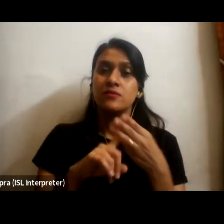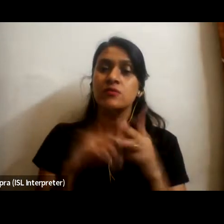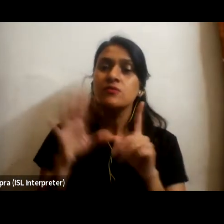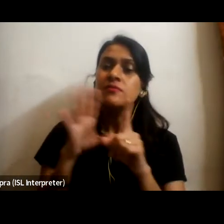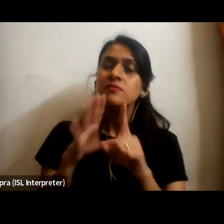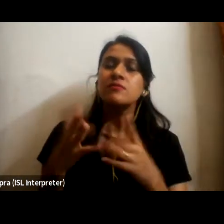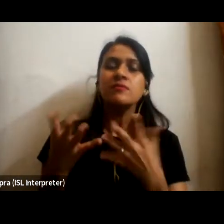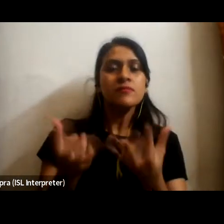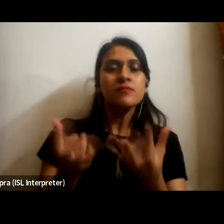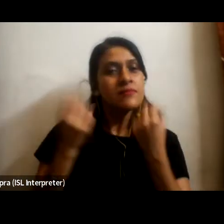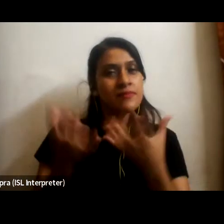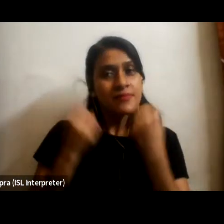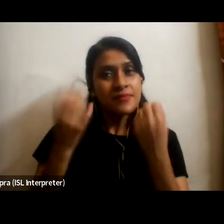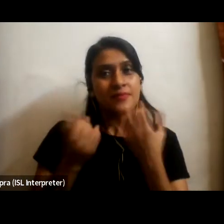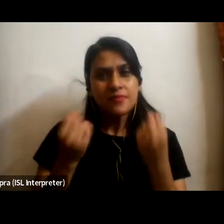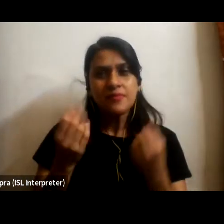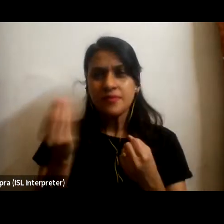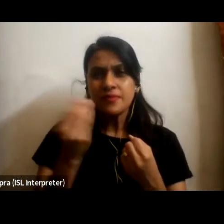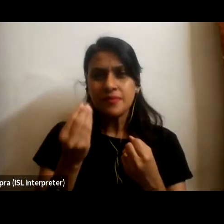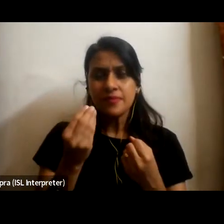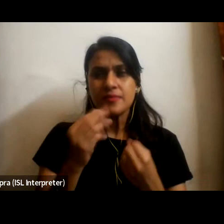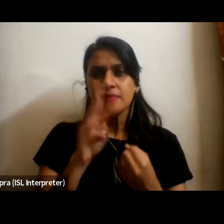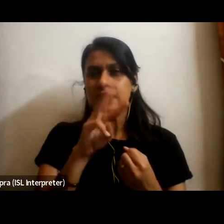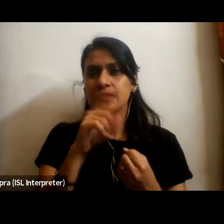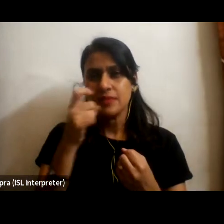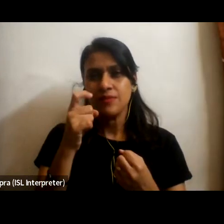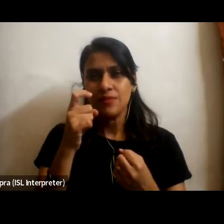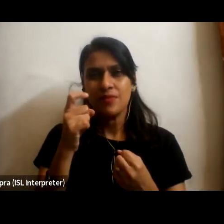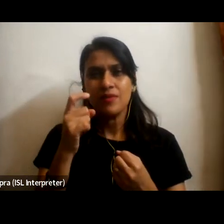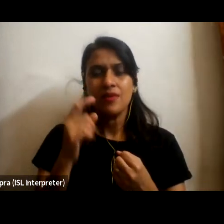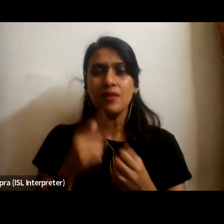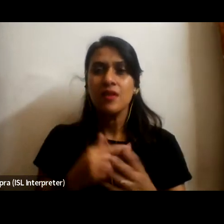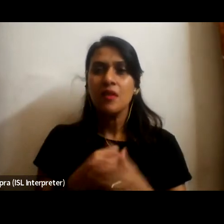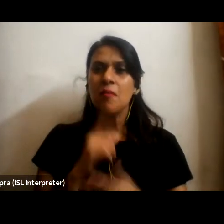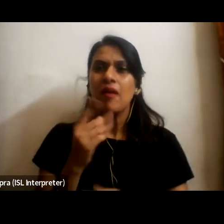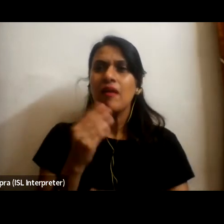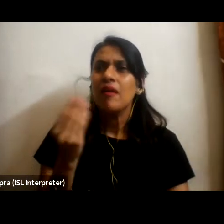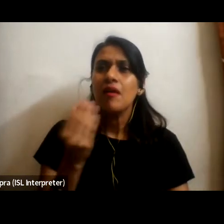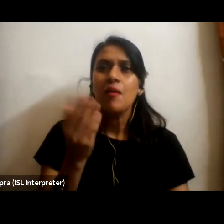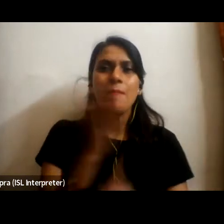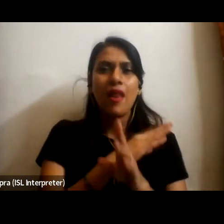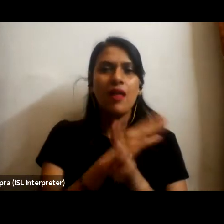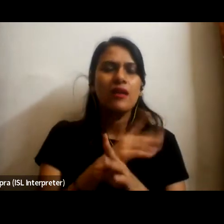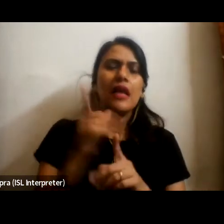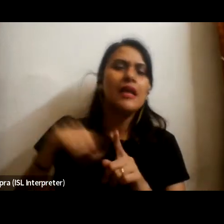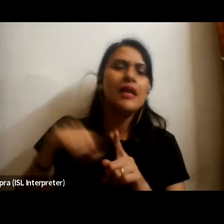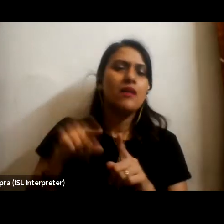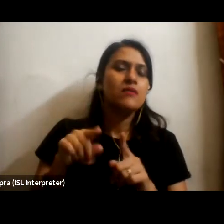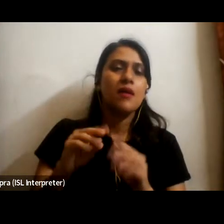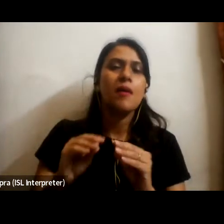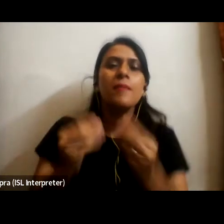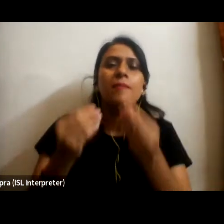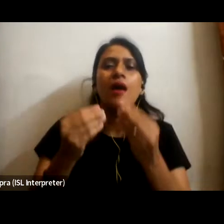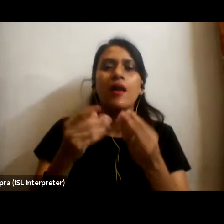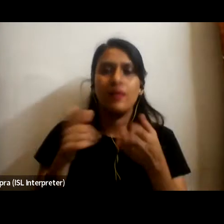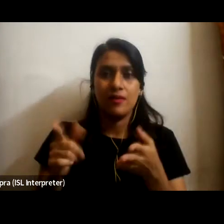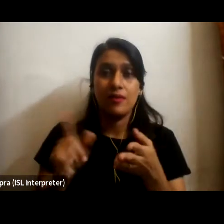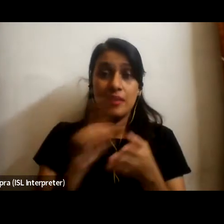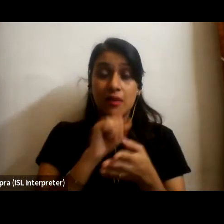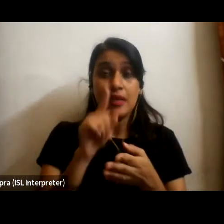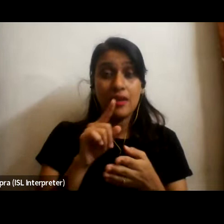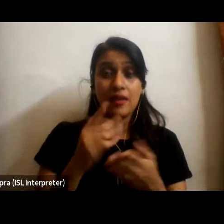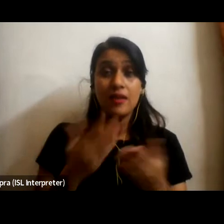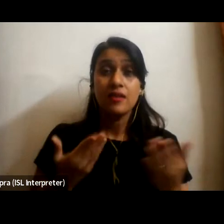about 57% of cases, right? It's barely better than flipping a coin. That seems to suggest that